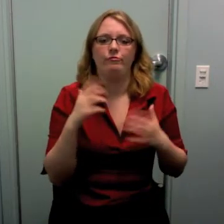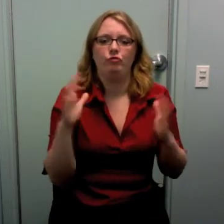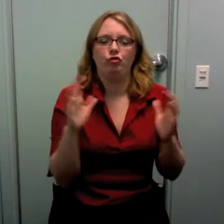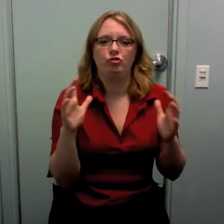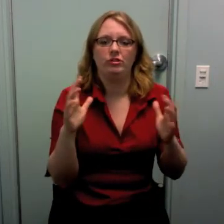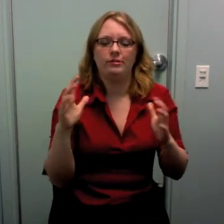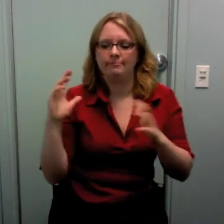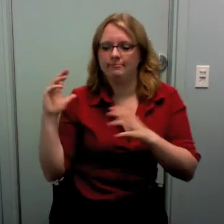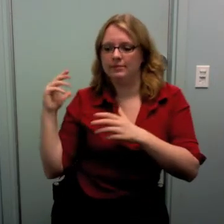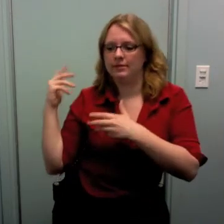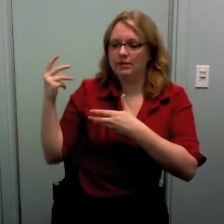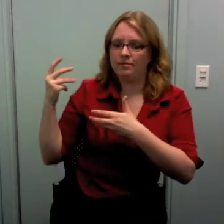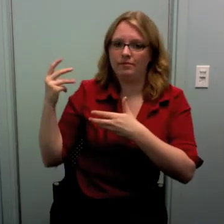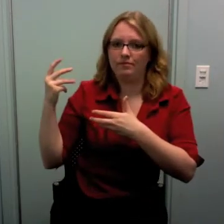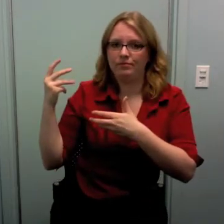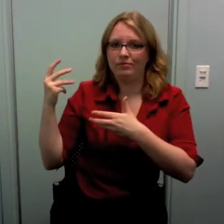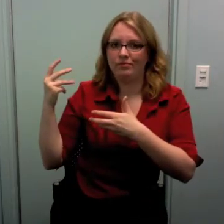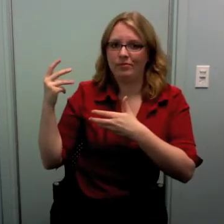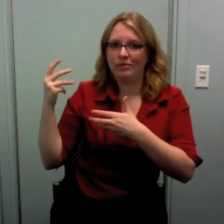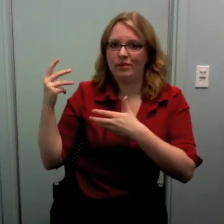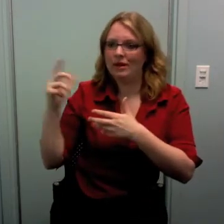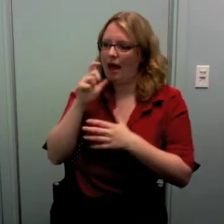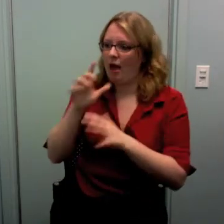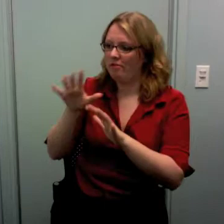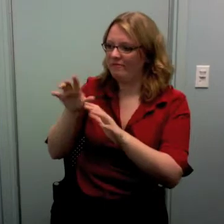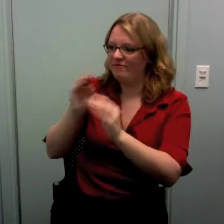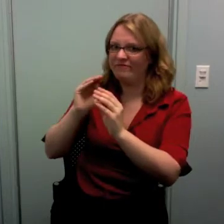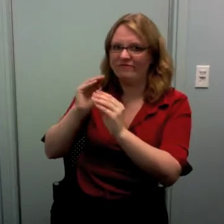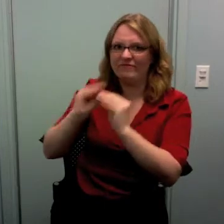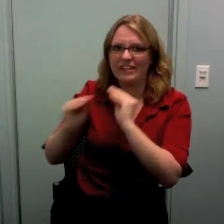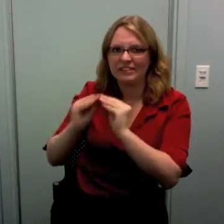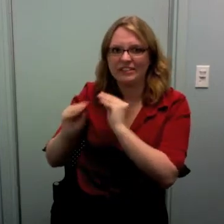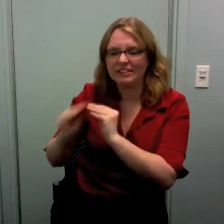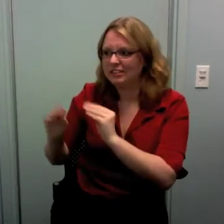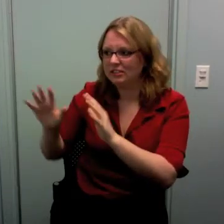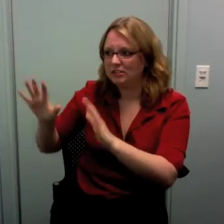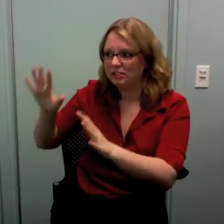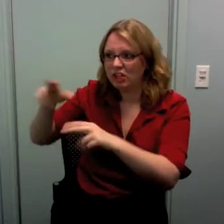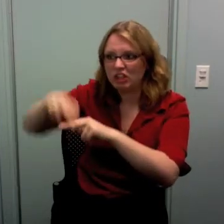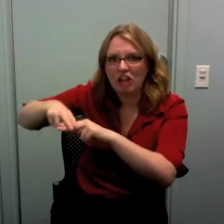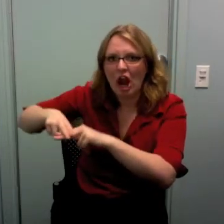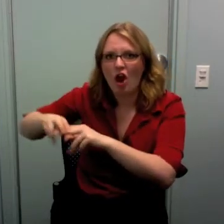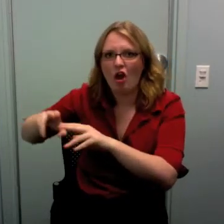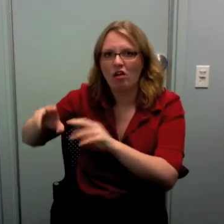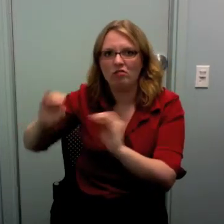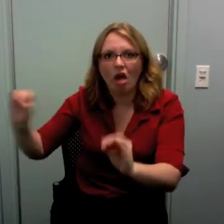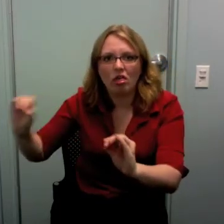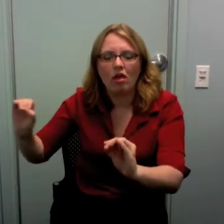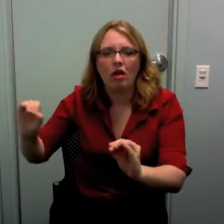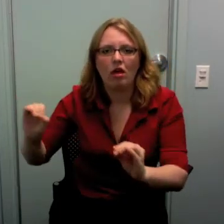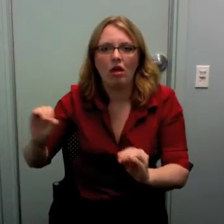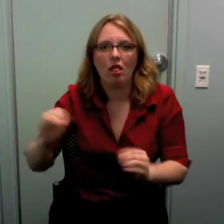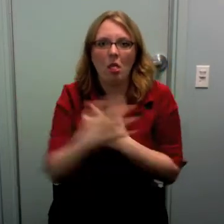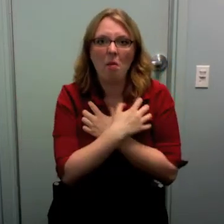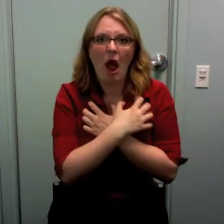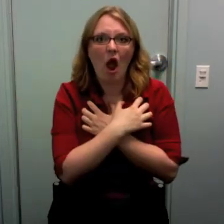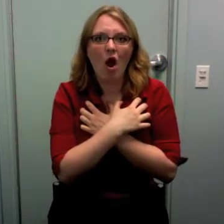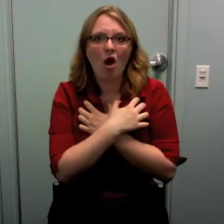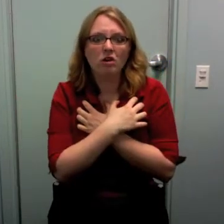Somebody has been sitting in my chair, said the great huge bear in his great rough gruff voice. And the little girl had